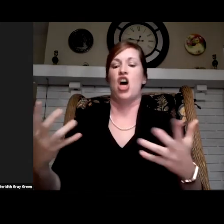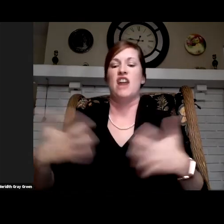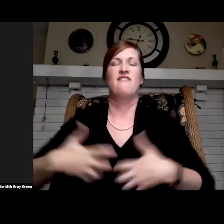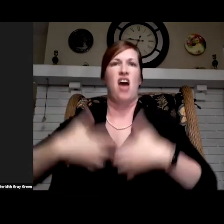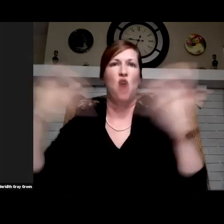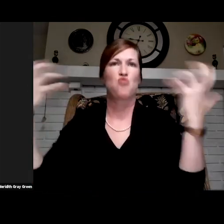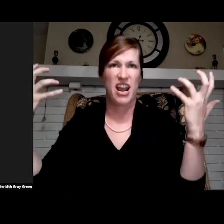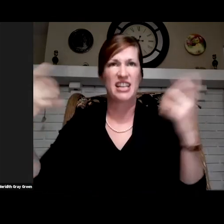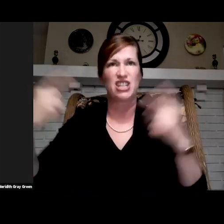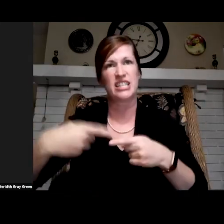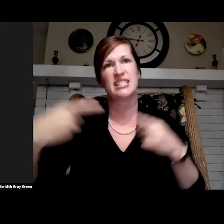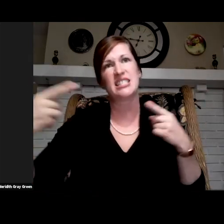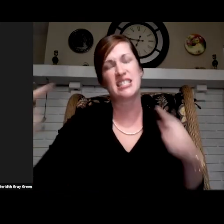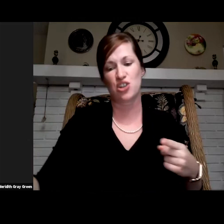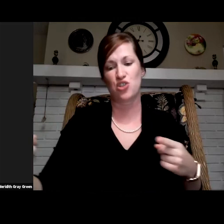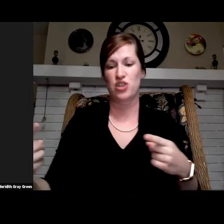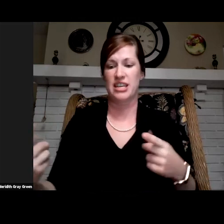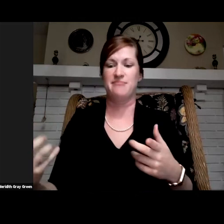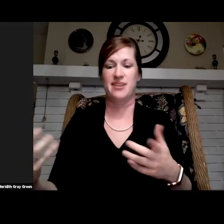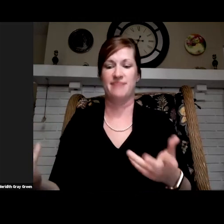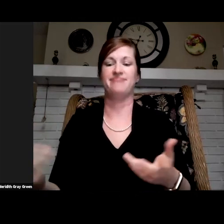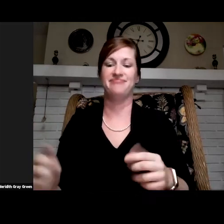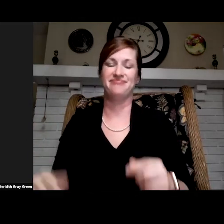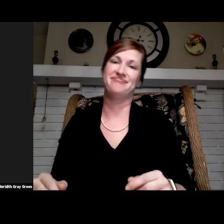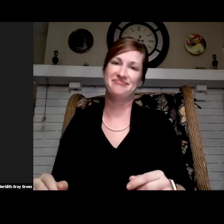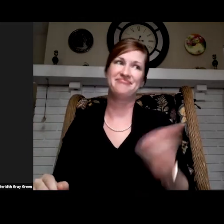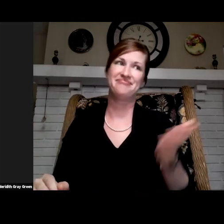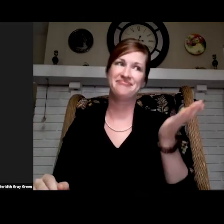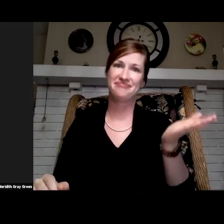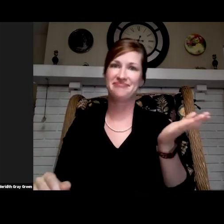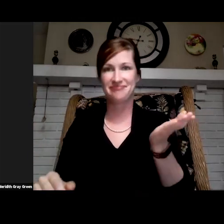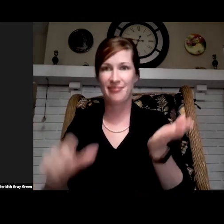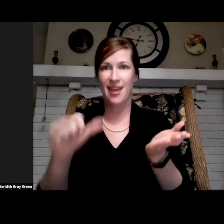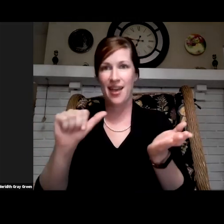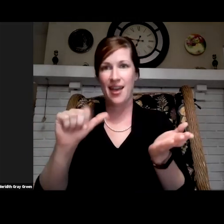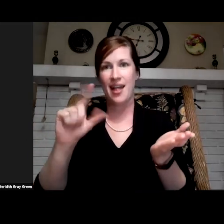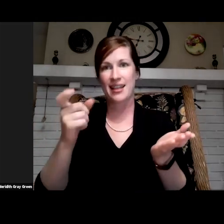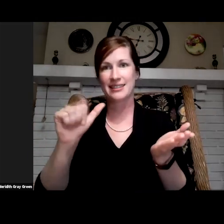community and caused a great deal of outrage and disagreement.